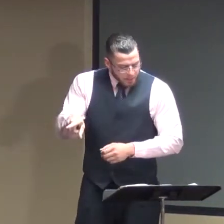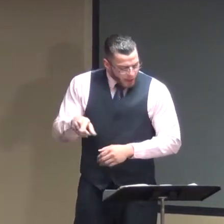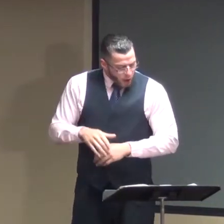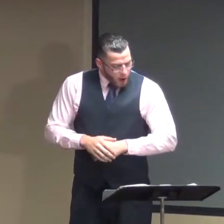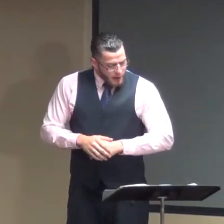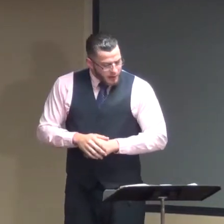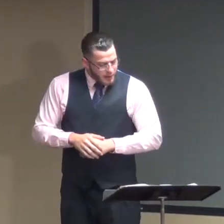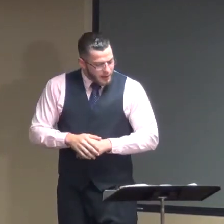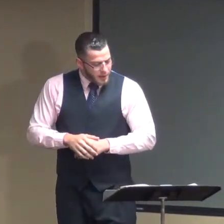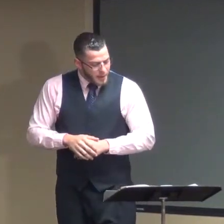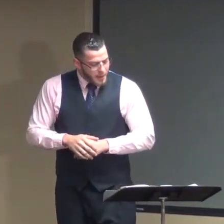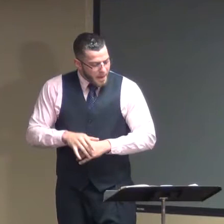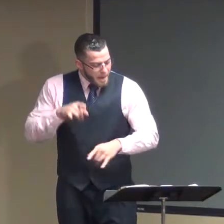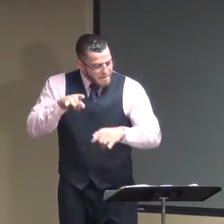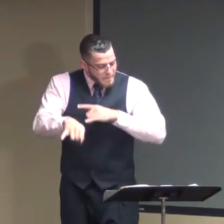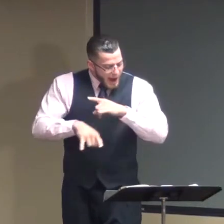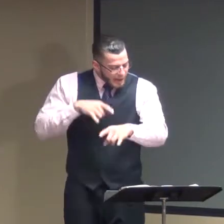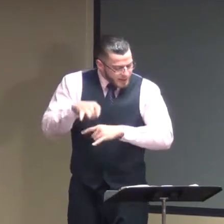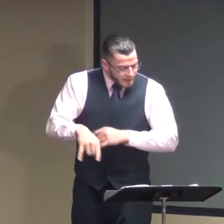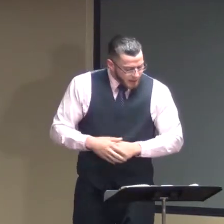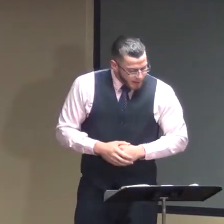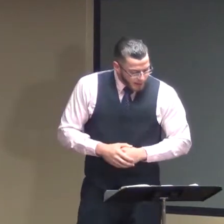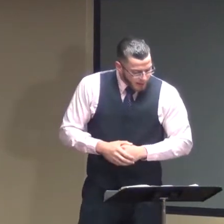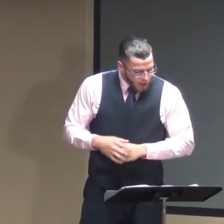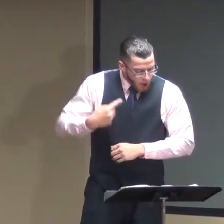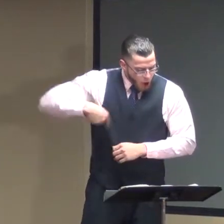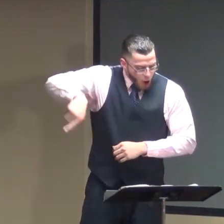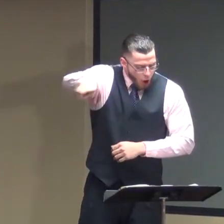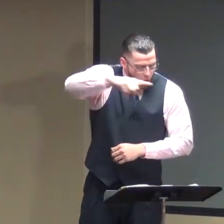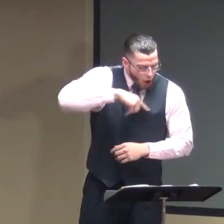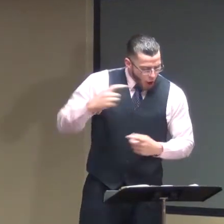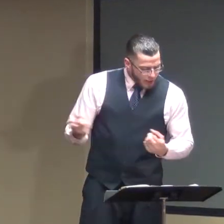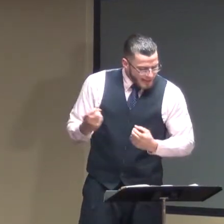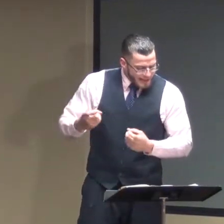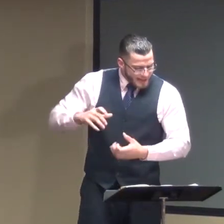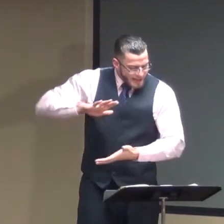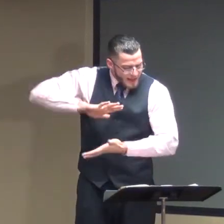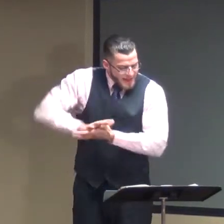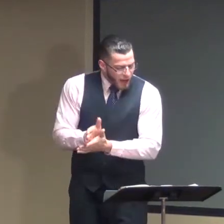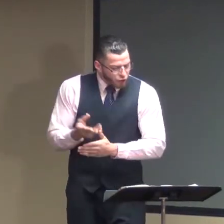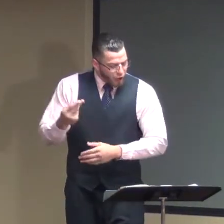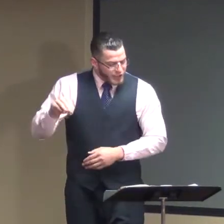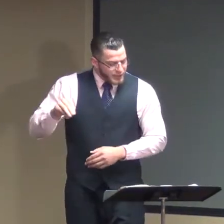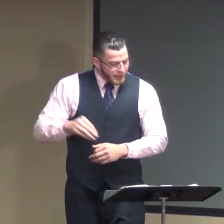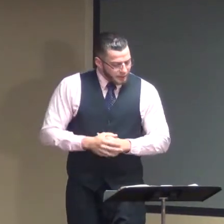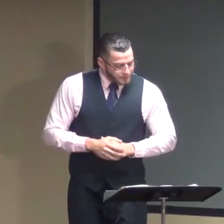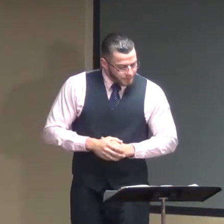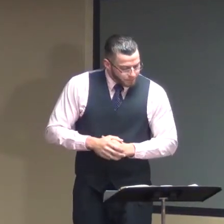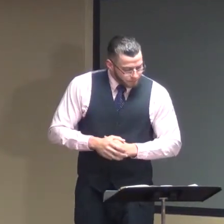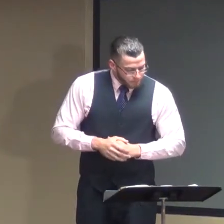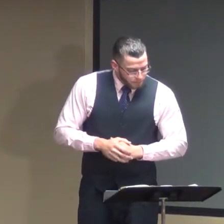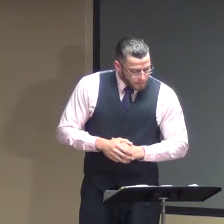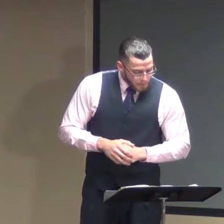spit on, mocked. Our sins that crushed him.